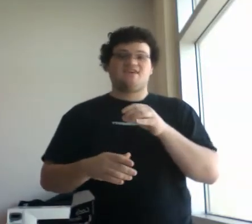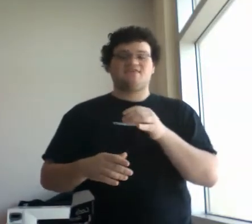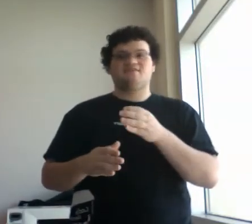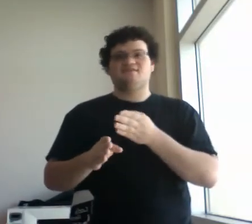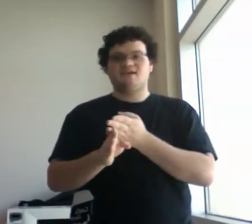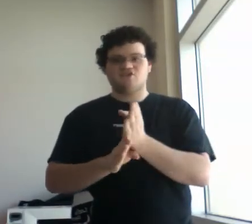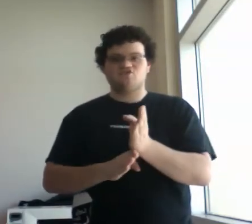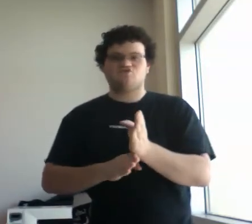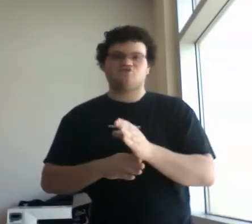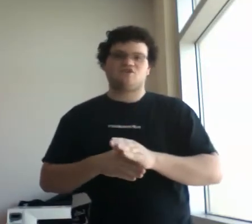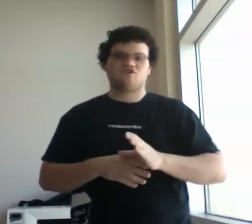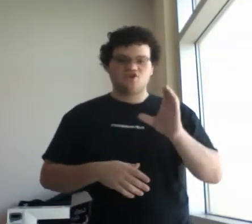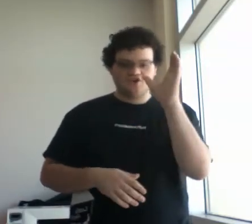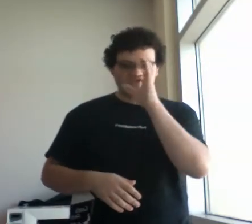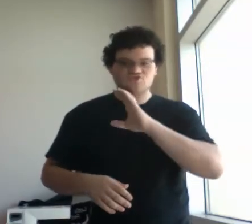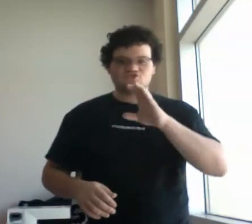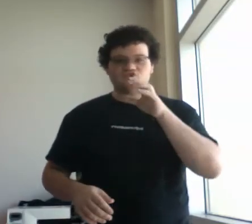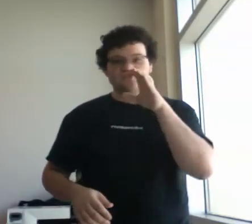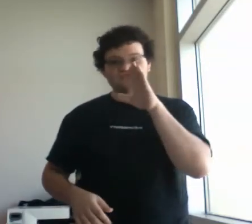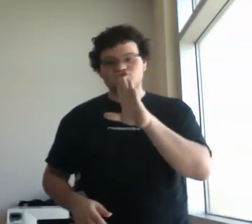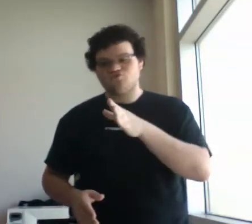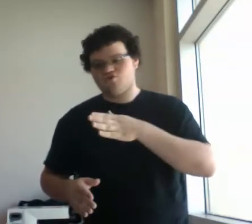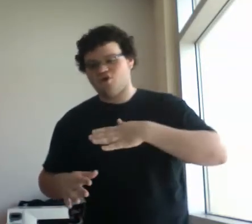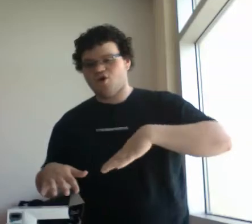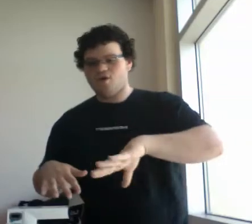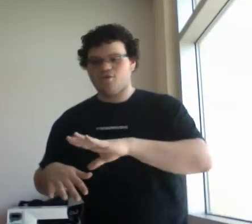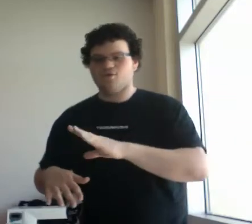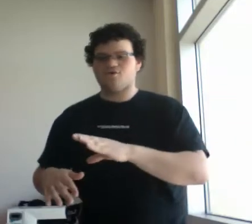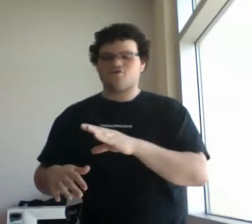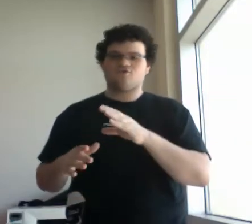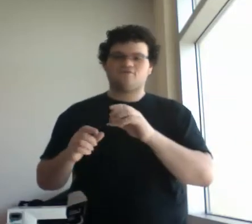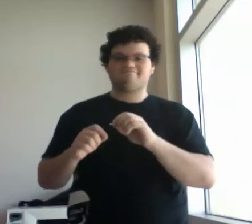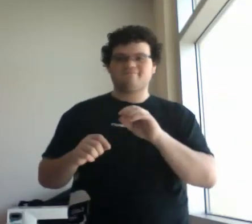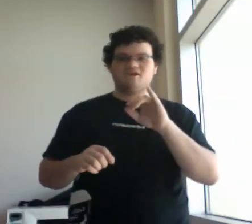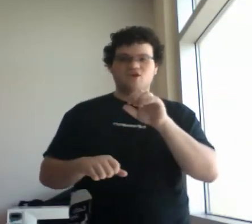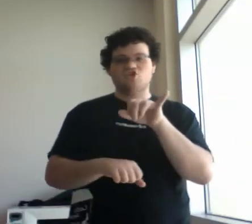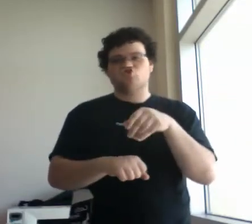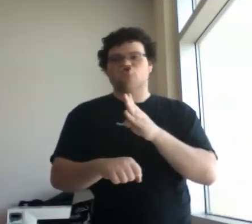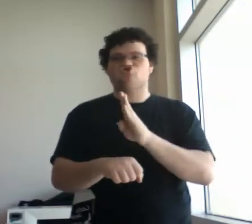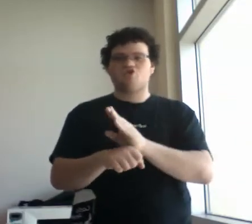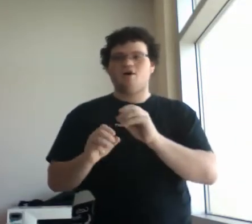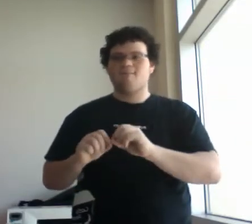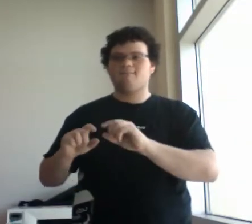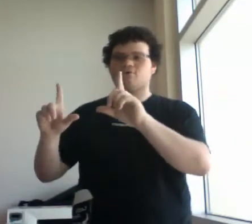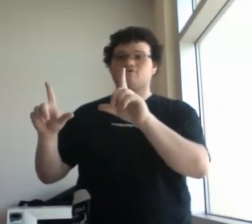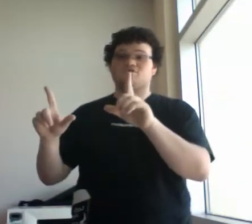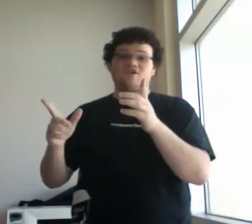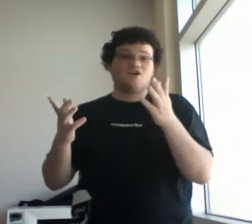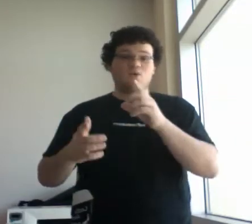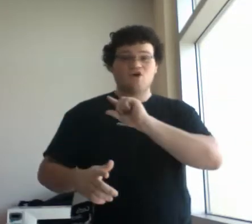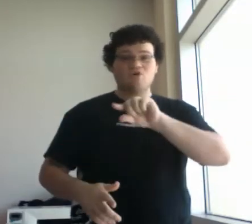local hospital job postings and see what the qualifications they're asking for as far as credentials. Are they asking